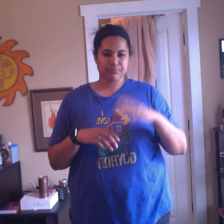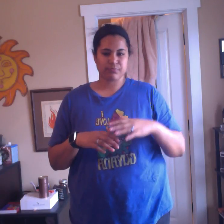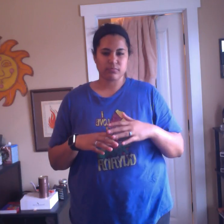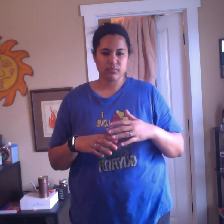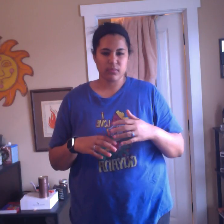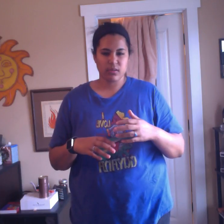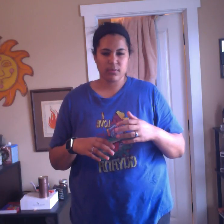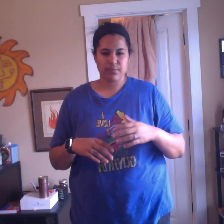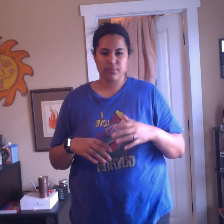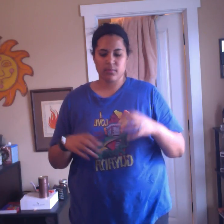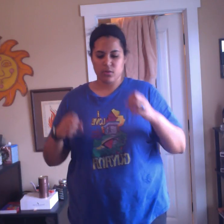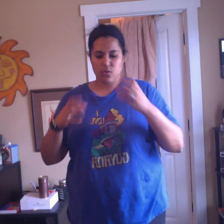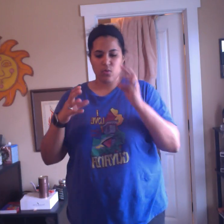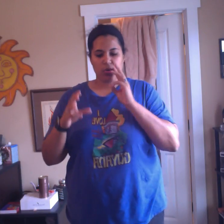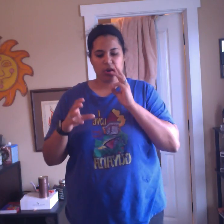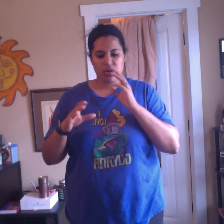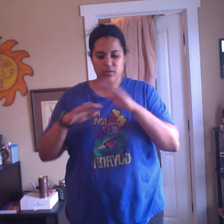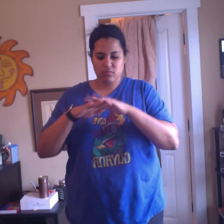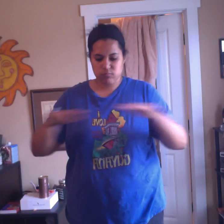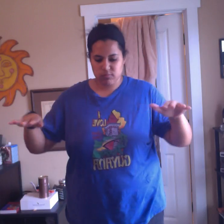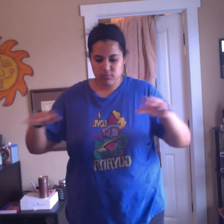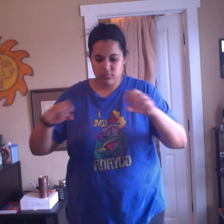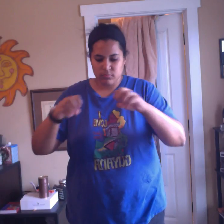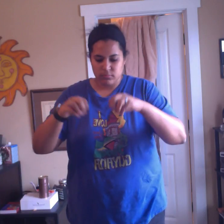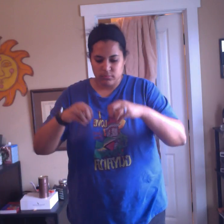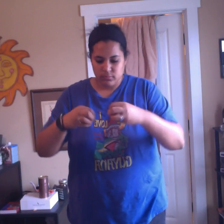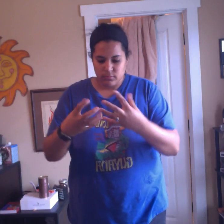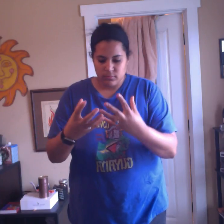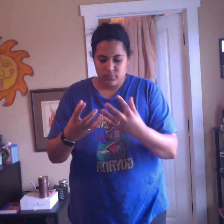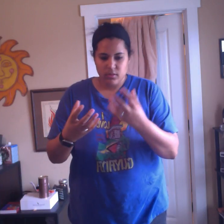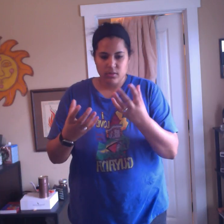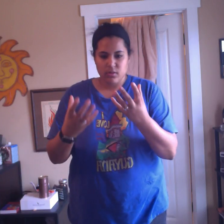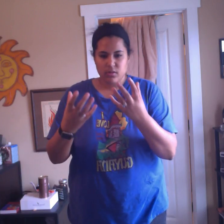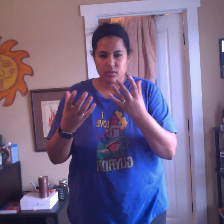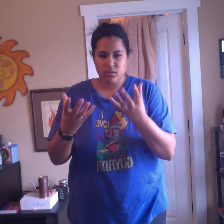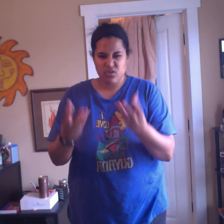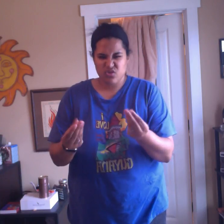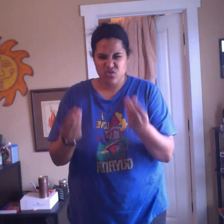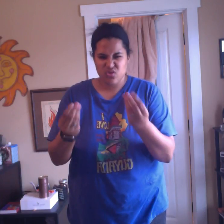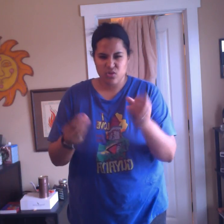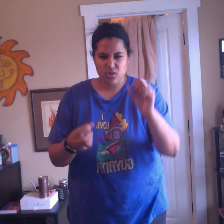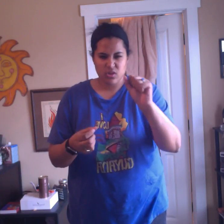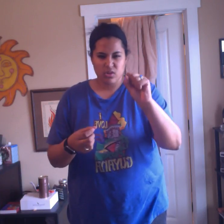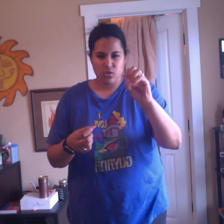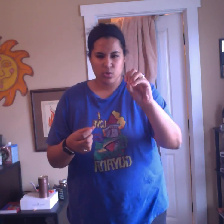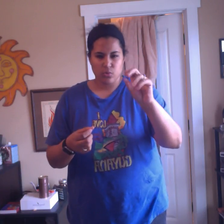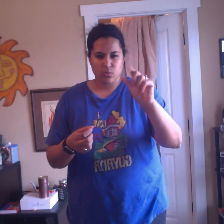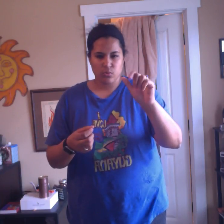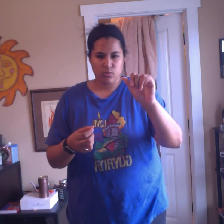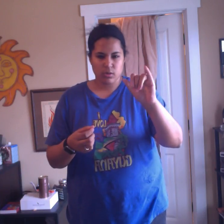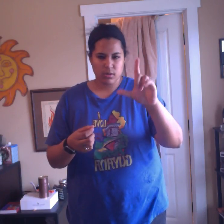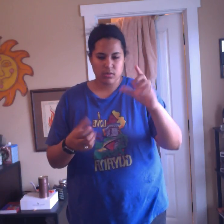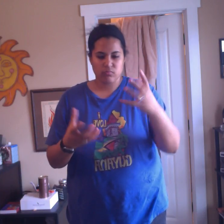reservoirs. Some of that water we pump up and use, and some stays down there for thousands of years. But it's still part of the water cycle. The way